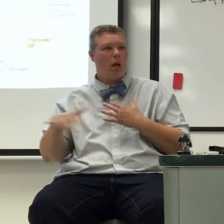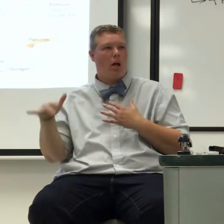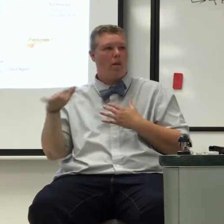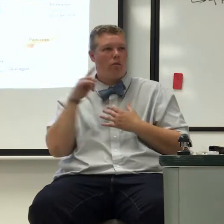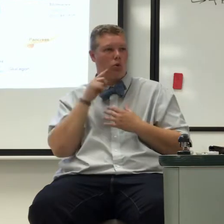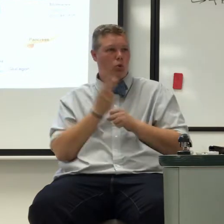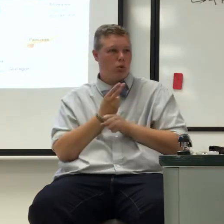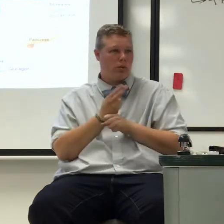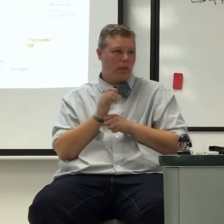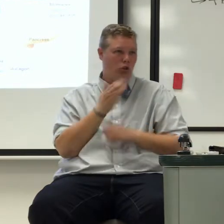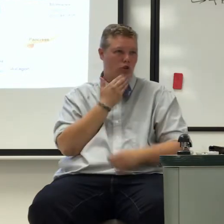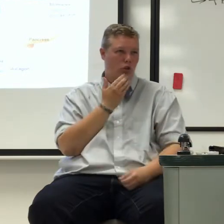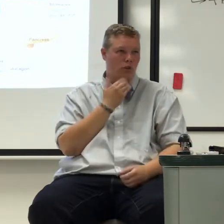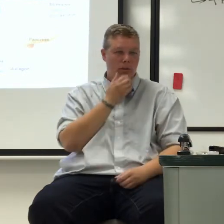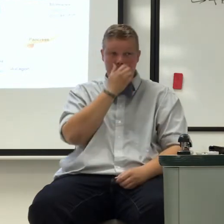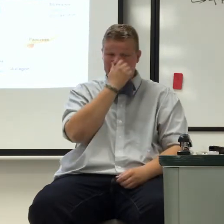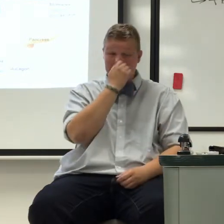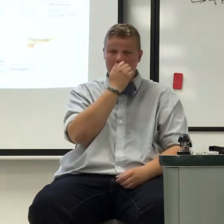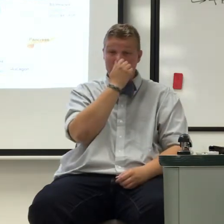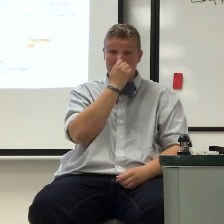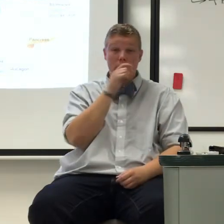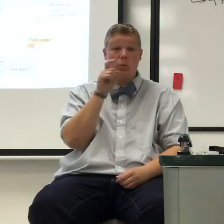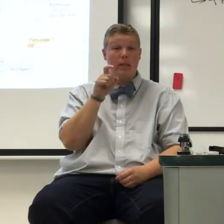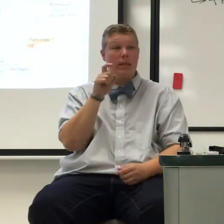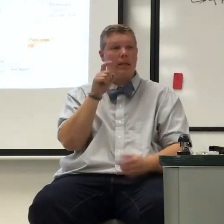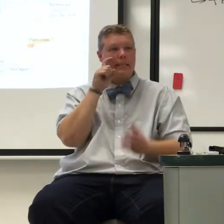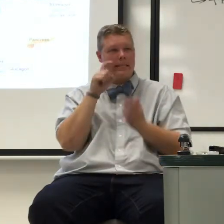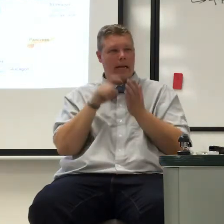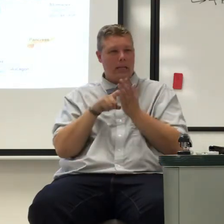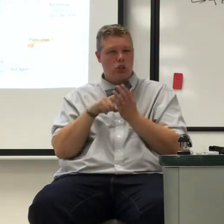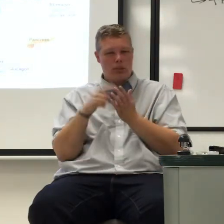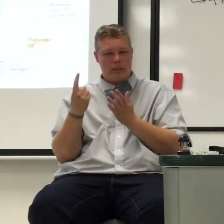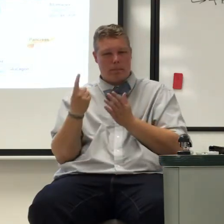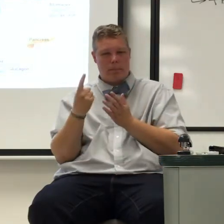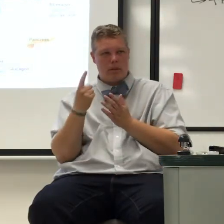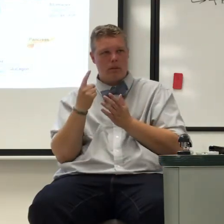so you need a detection mechanism to correct this imbalance.